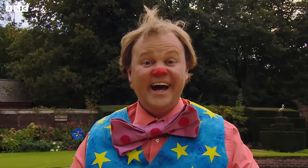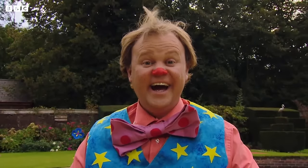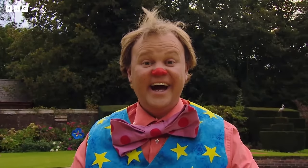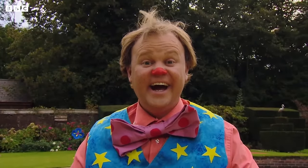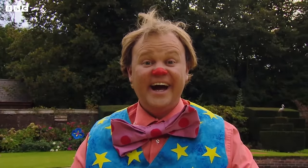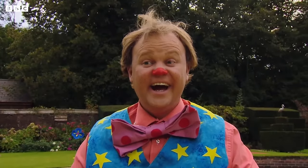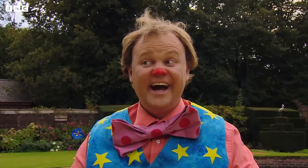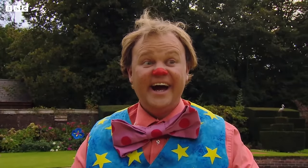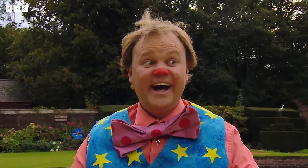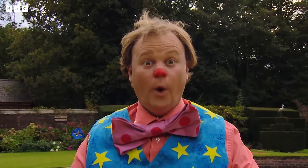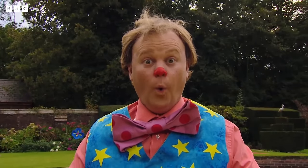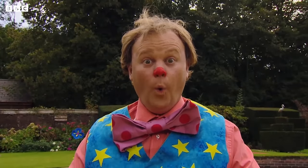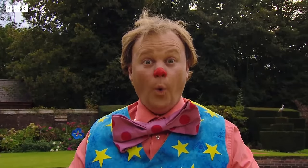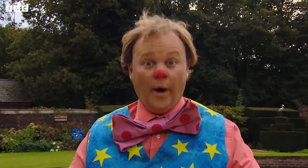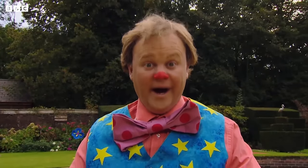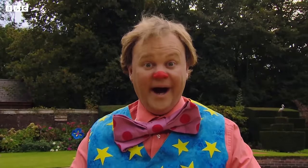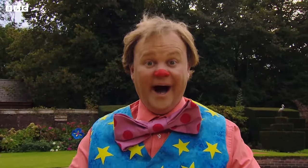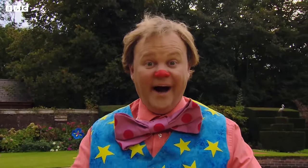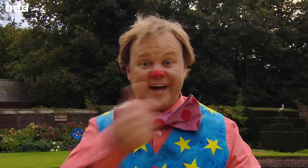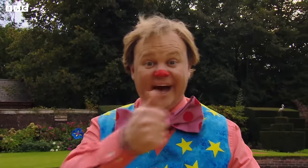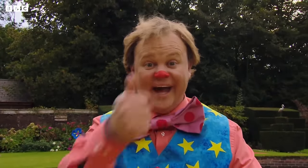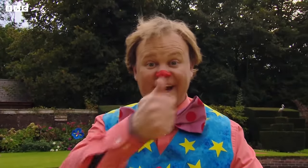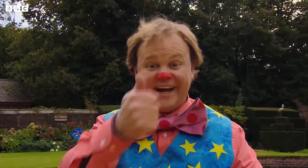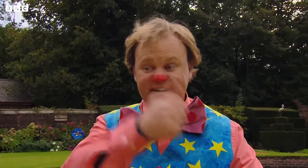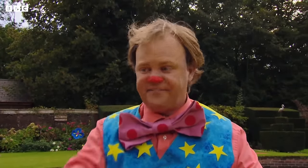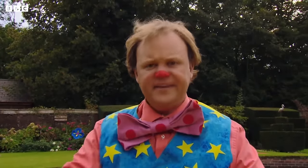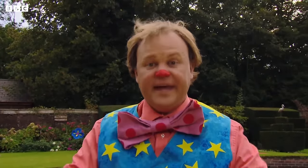Try some more. Ooh. Okay.